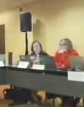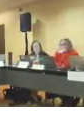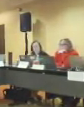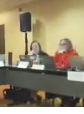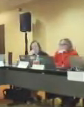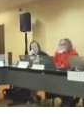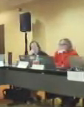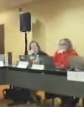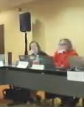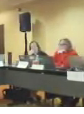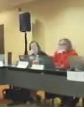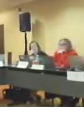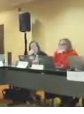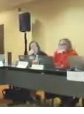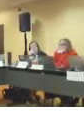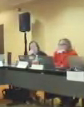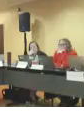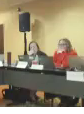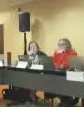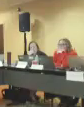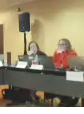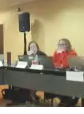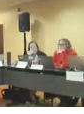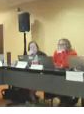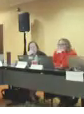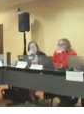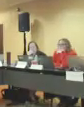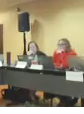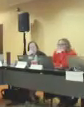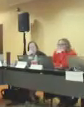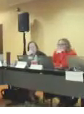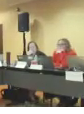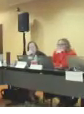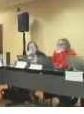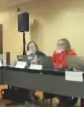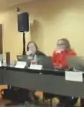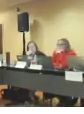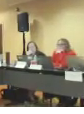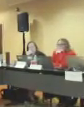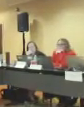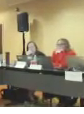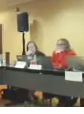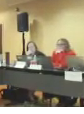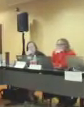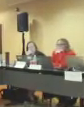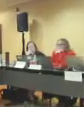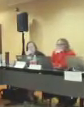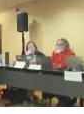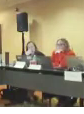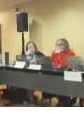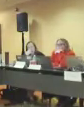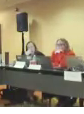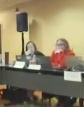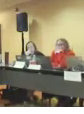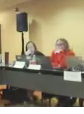how it works hypothetically in Washington, right? And so, yeah, I think it's just, we have really vulnerable